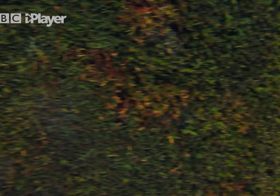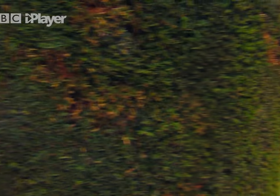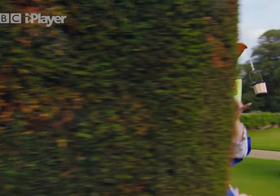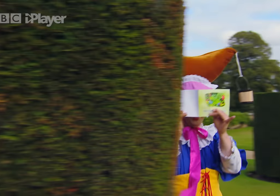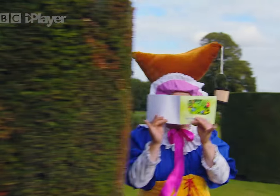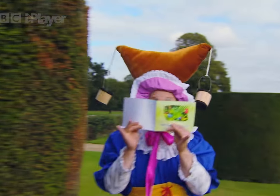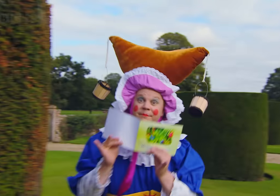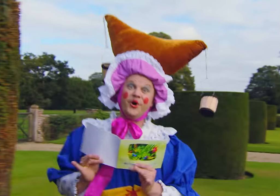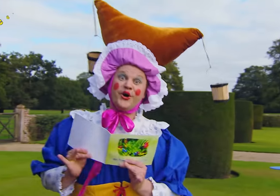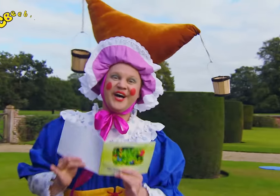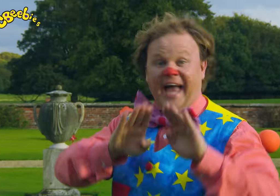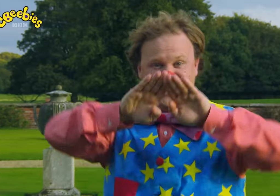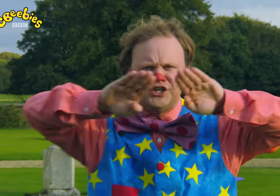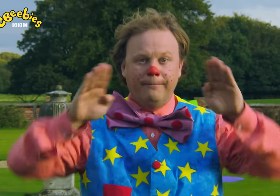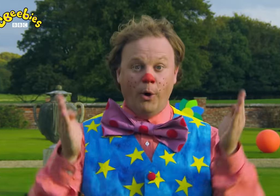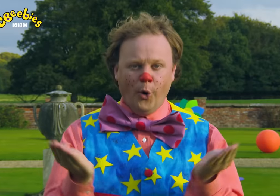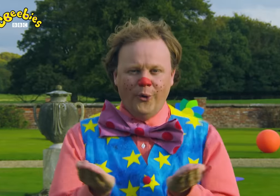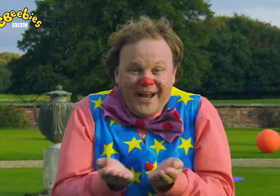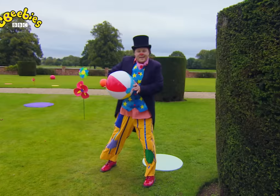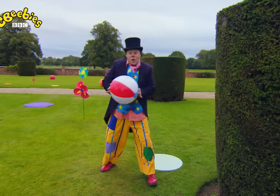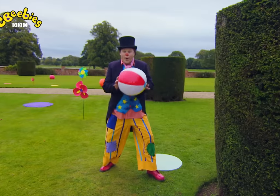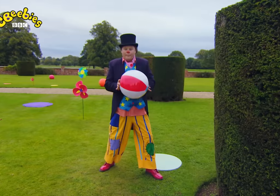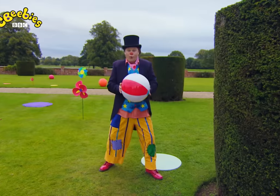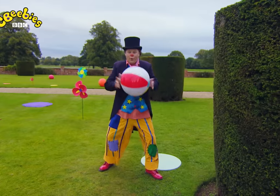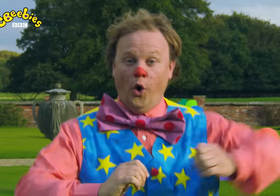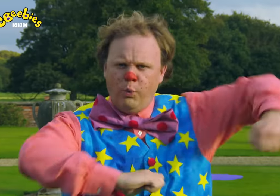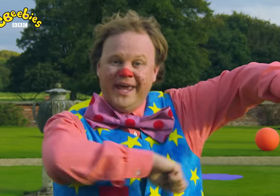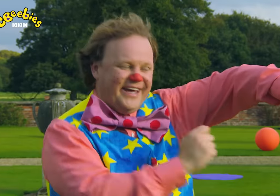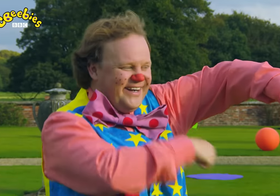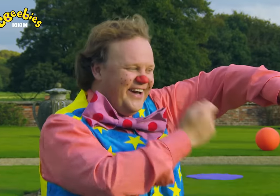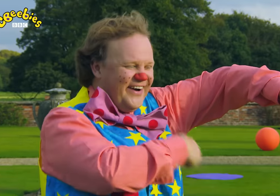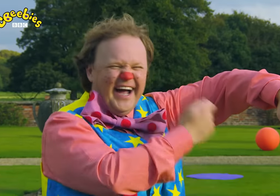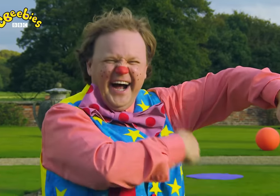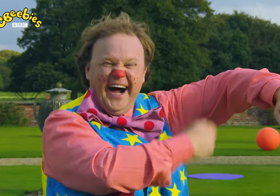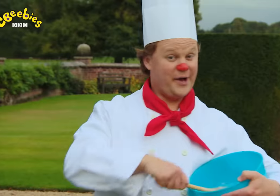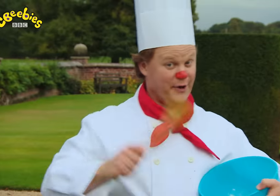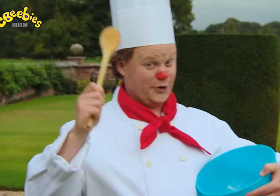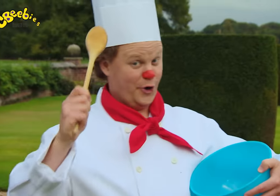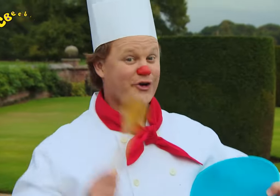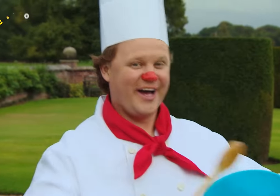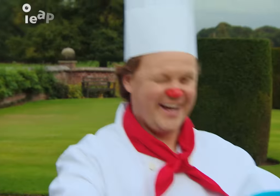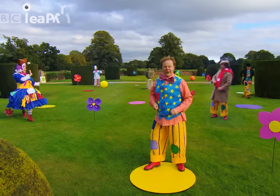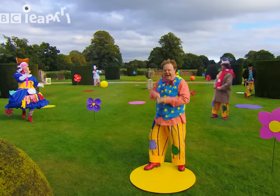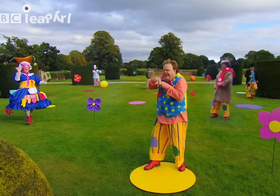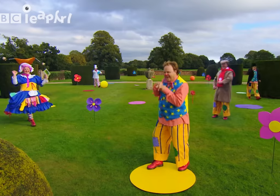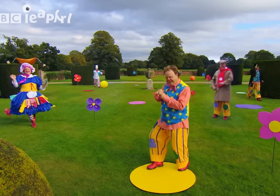book. Book. Catch a ball. Ball. Or we could cook. Cook. Ride a